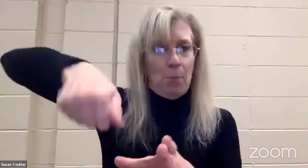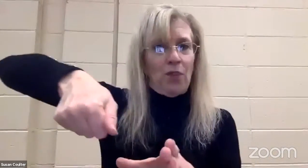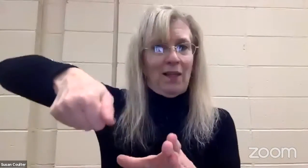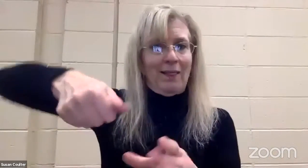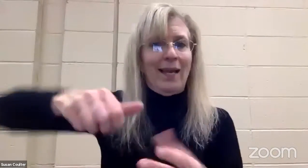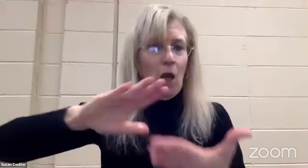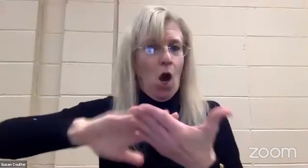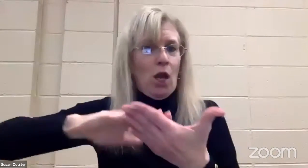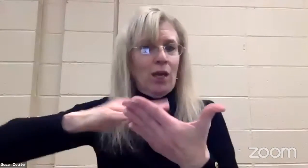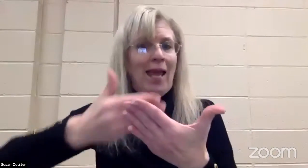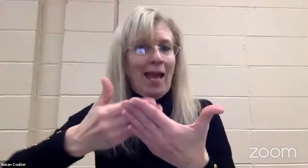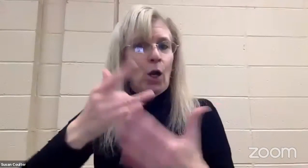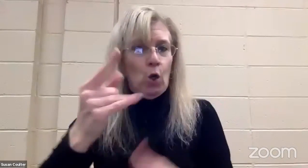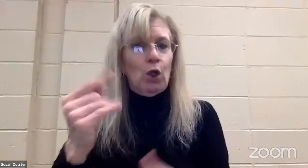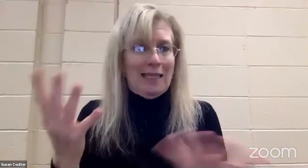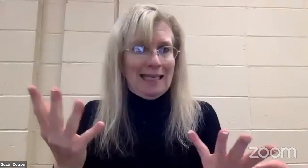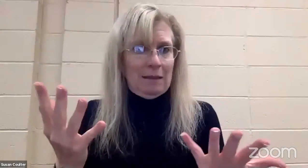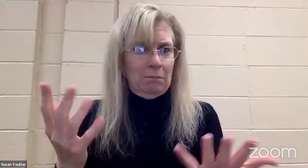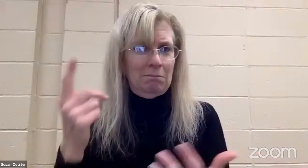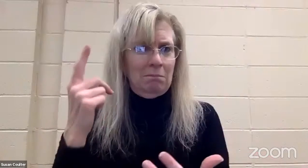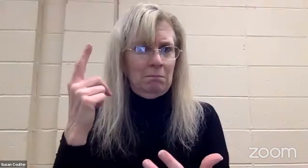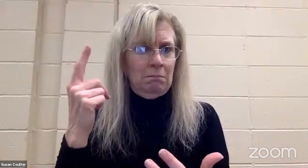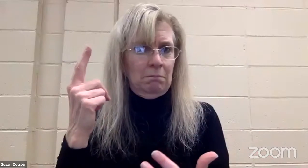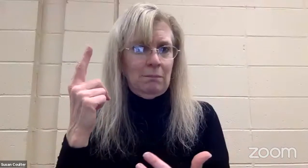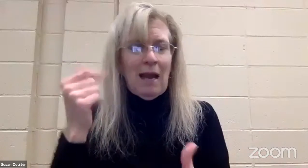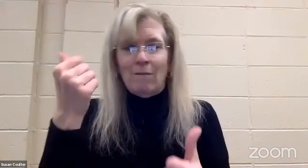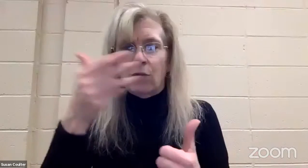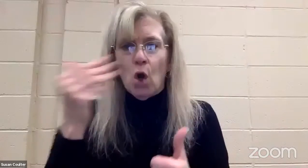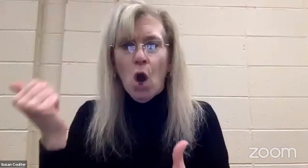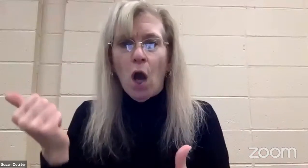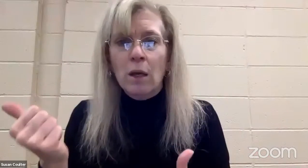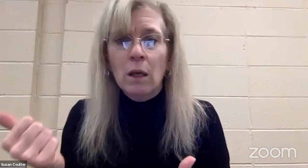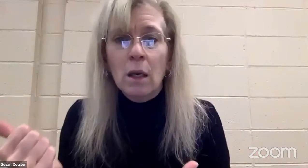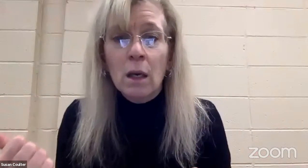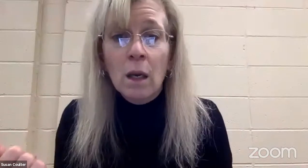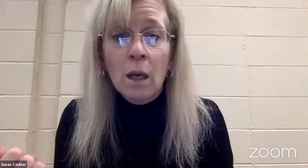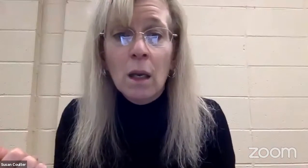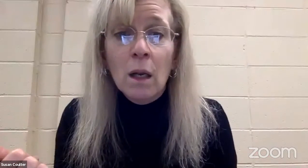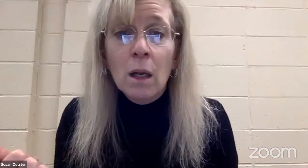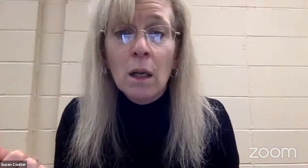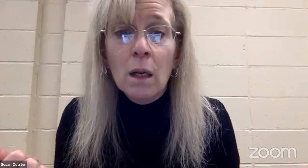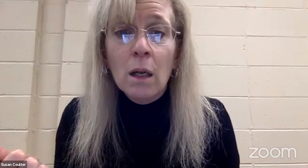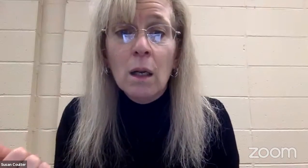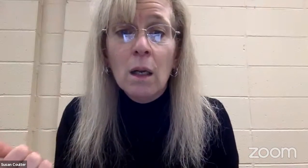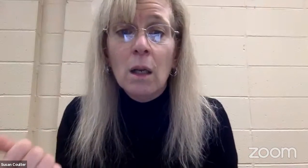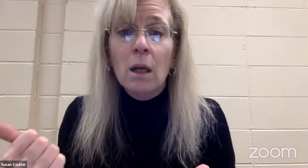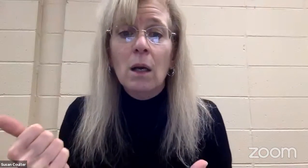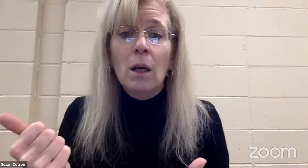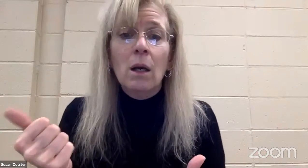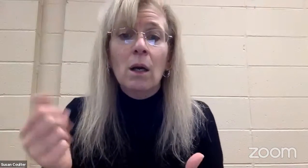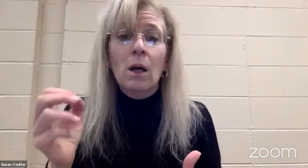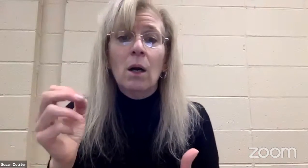Then I put the lid on and cooked it. I forgot.